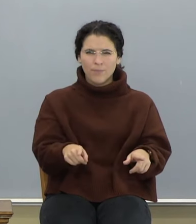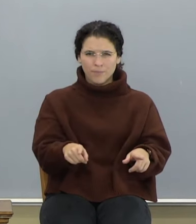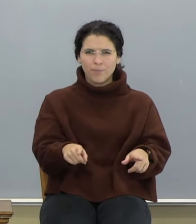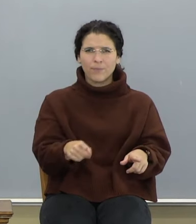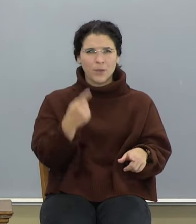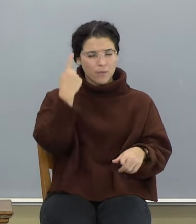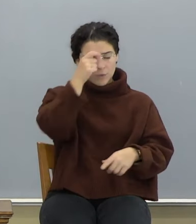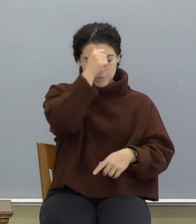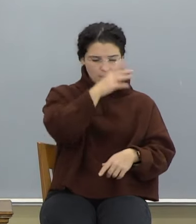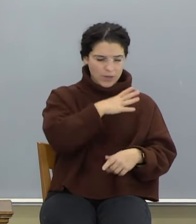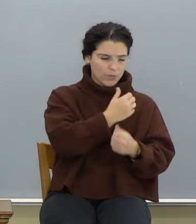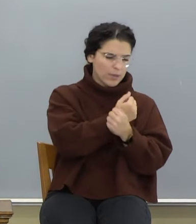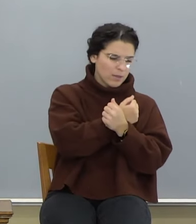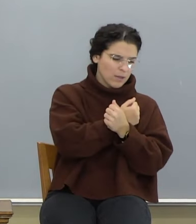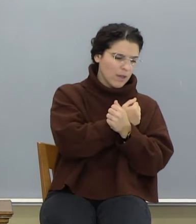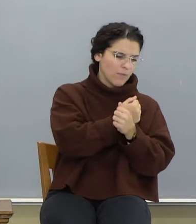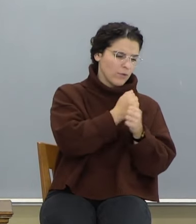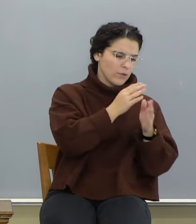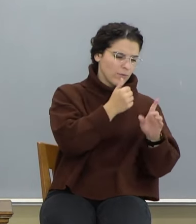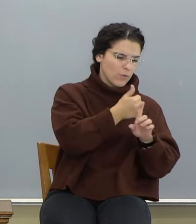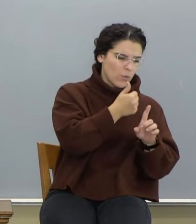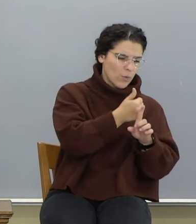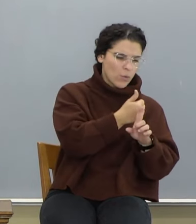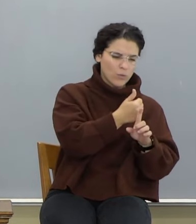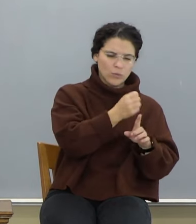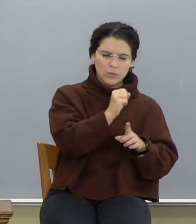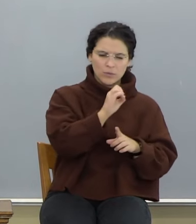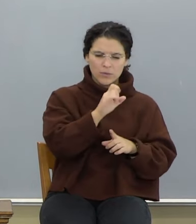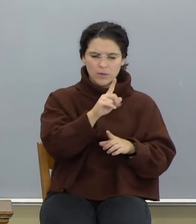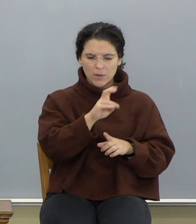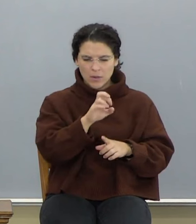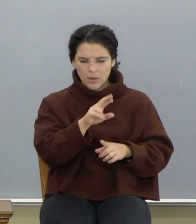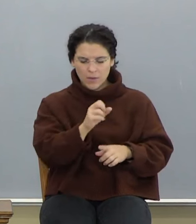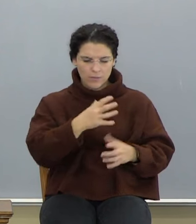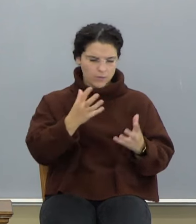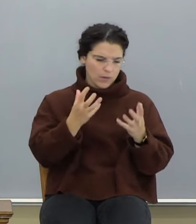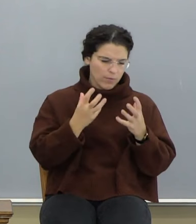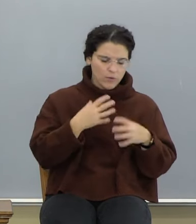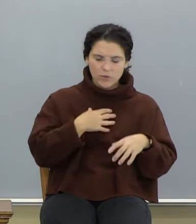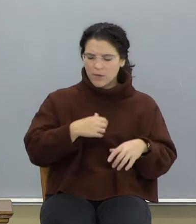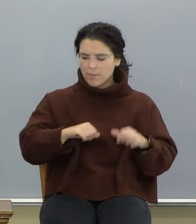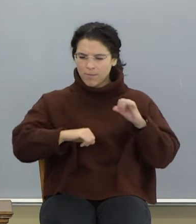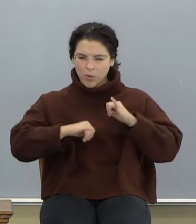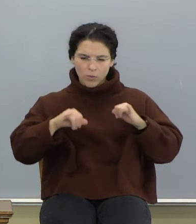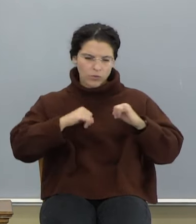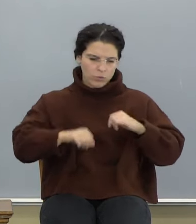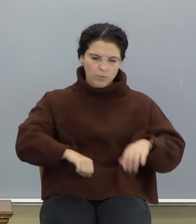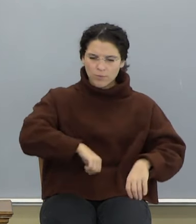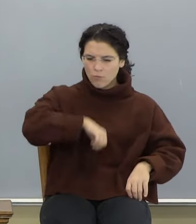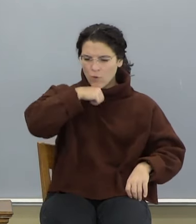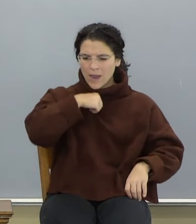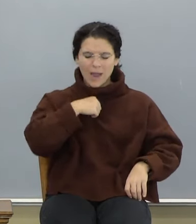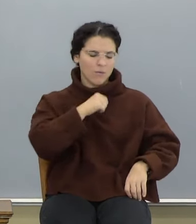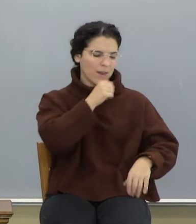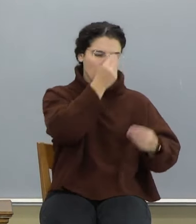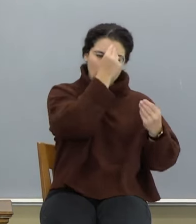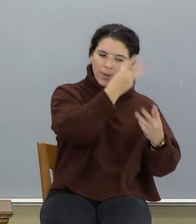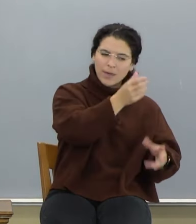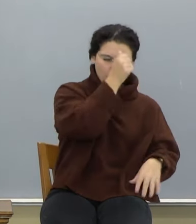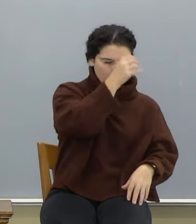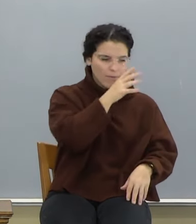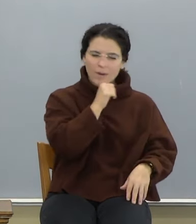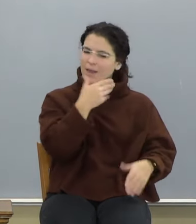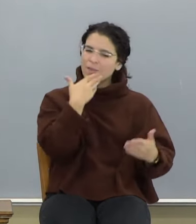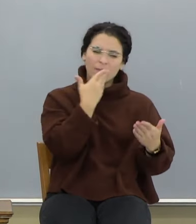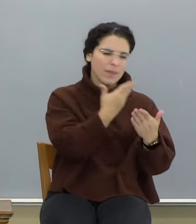men shall be lovers of their own selves, covetous, boasters, proud, blasphemers, disobedient to parents, unthankful, unholy,